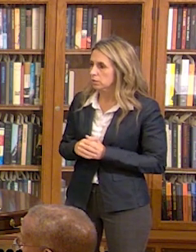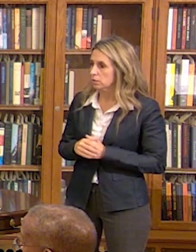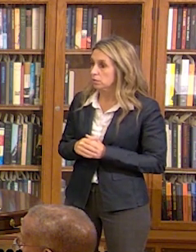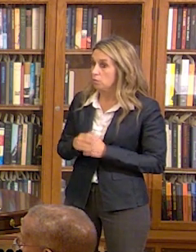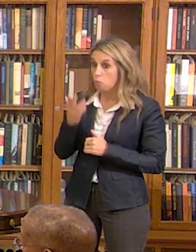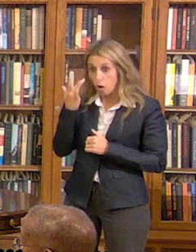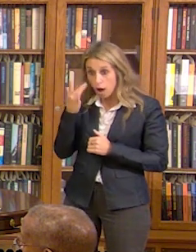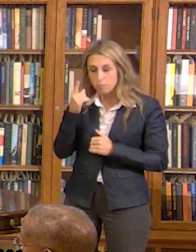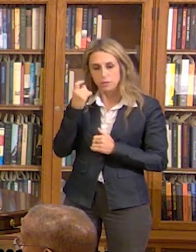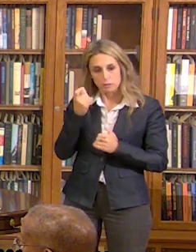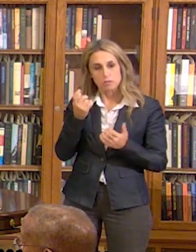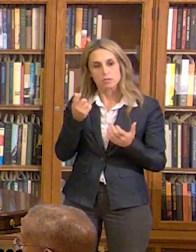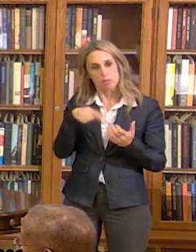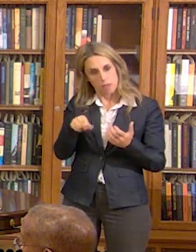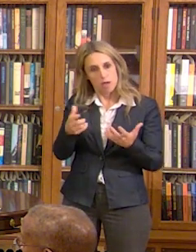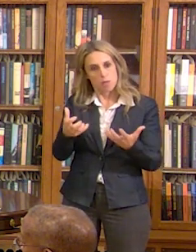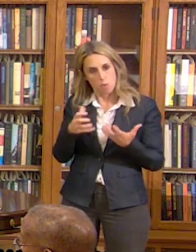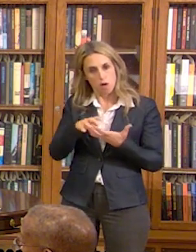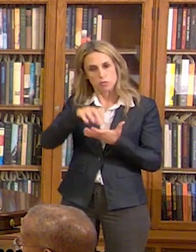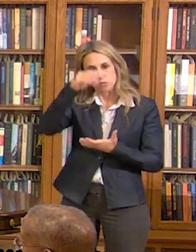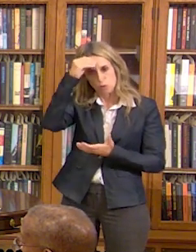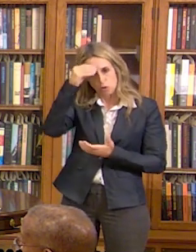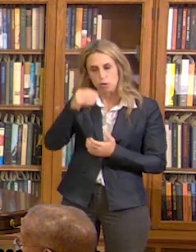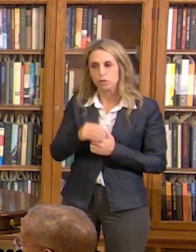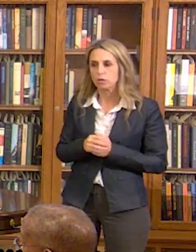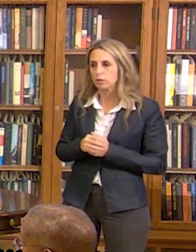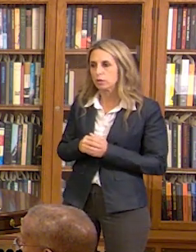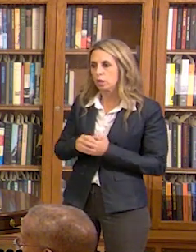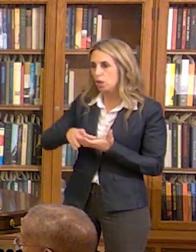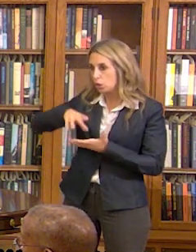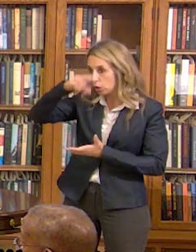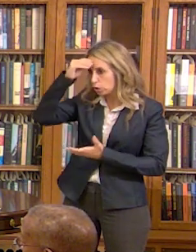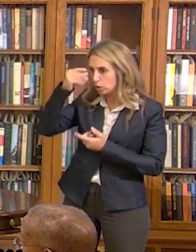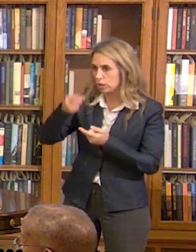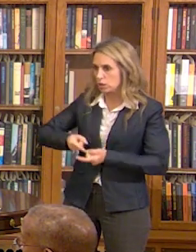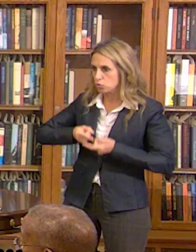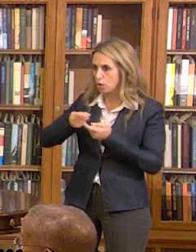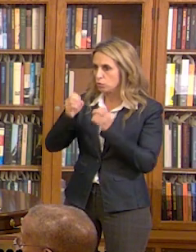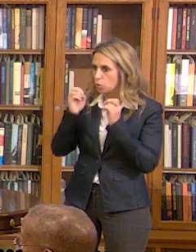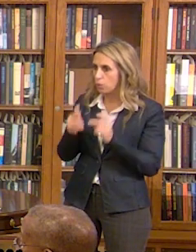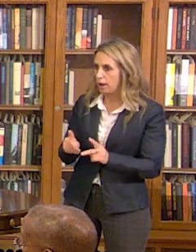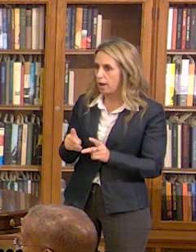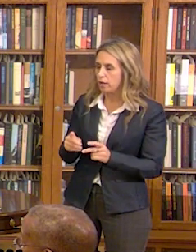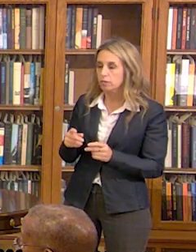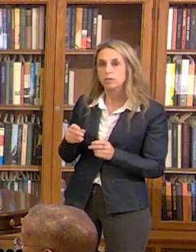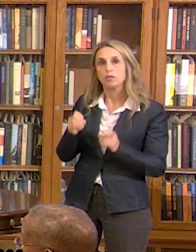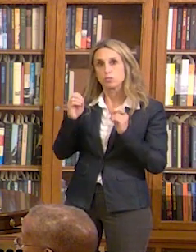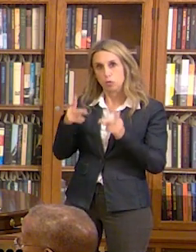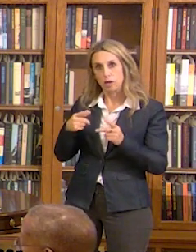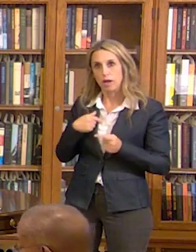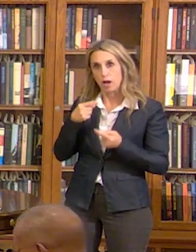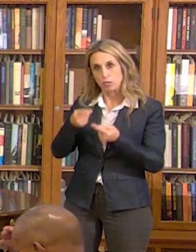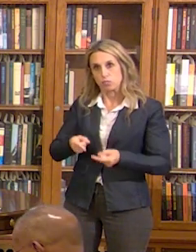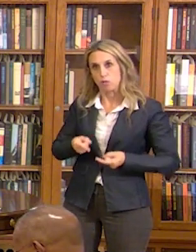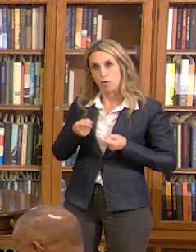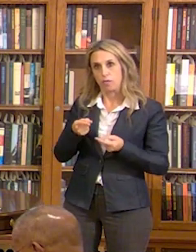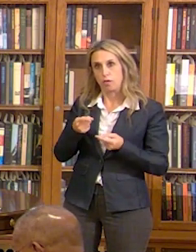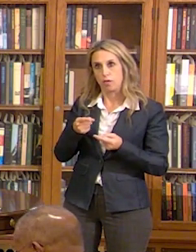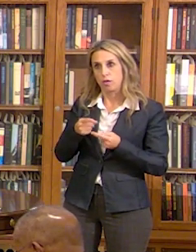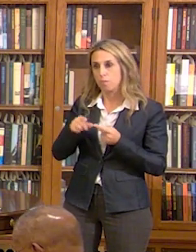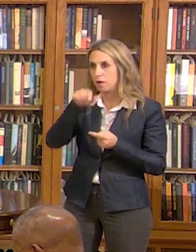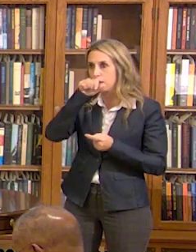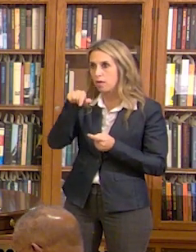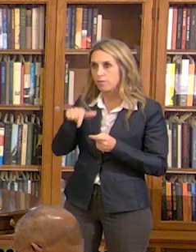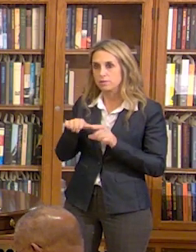want to learn and so they're learning that struggle is okay and it's okay I struggle but I love